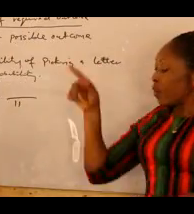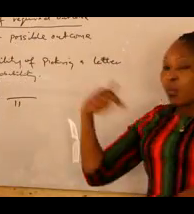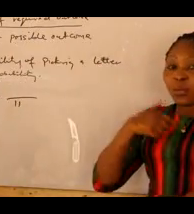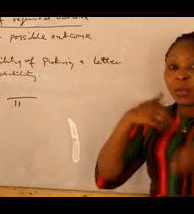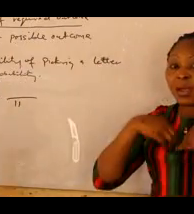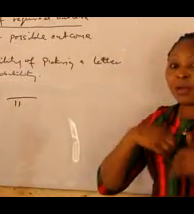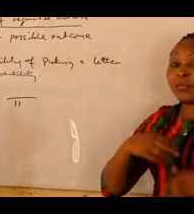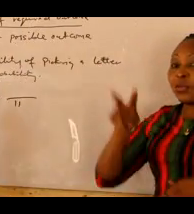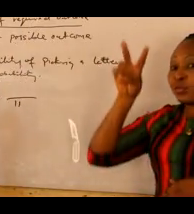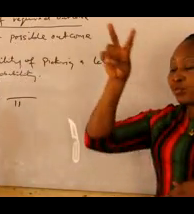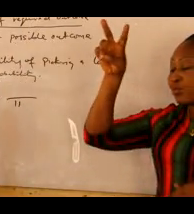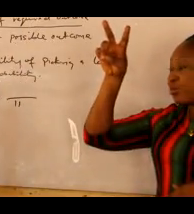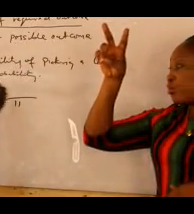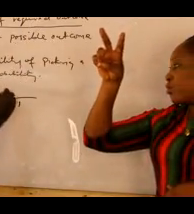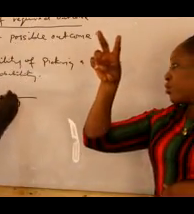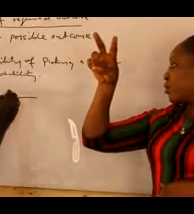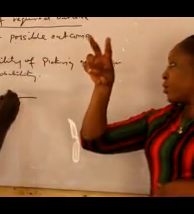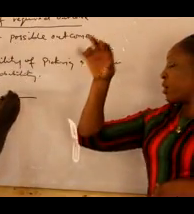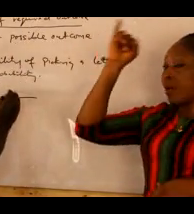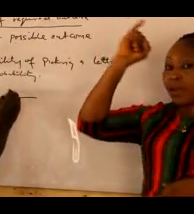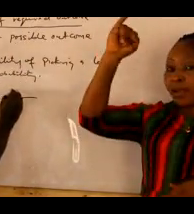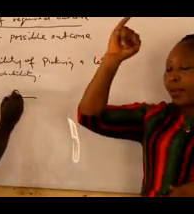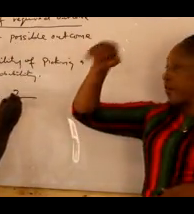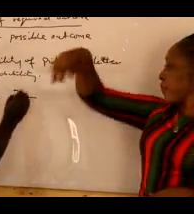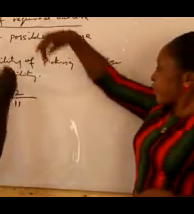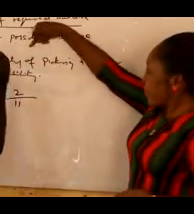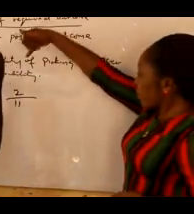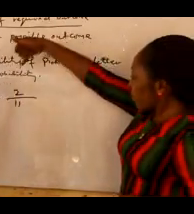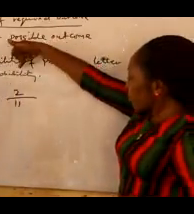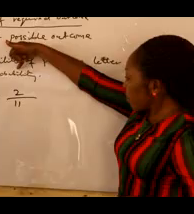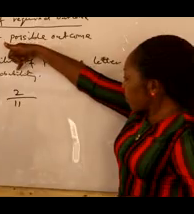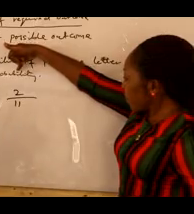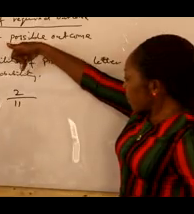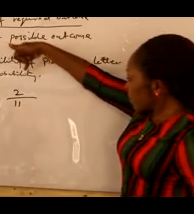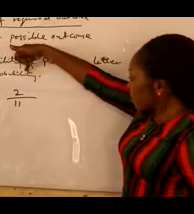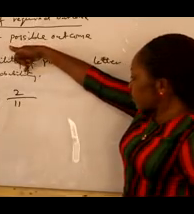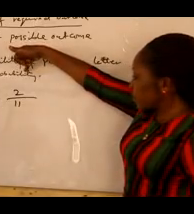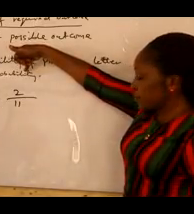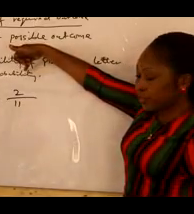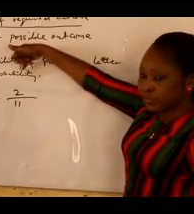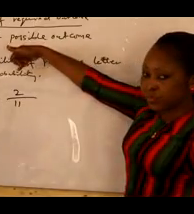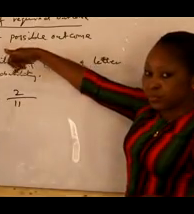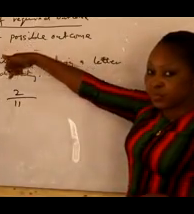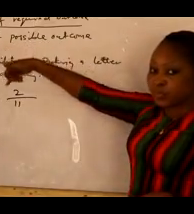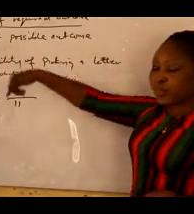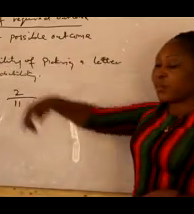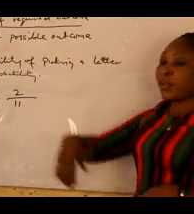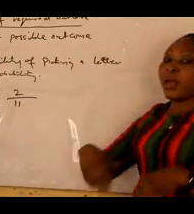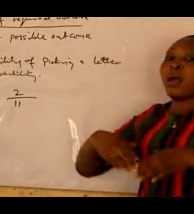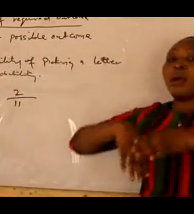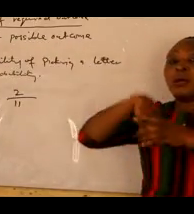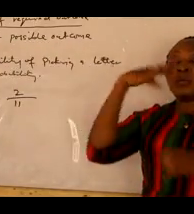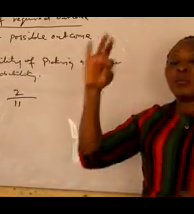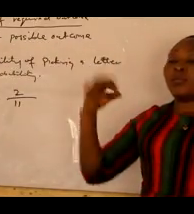Probability. So you have two chances of picking letter I. So out of 11